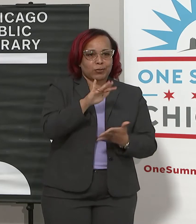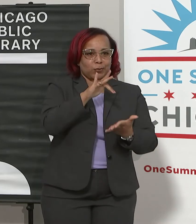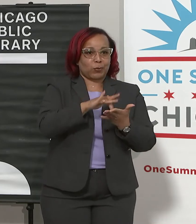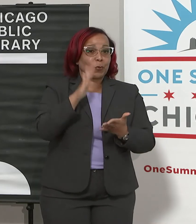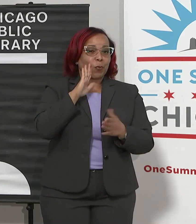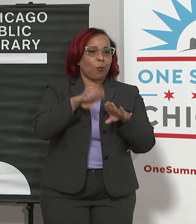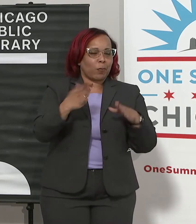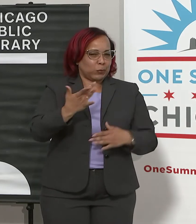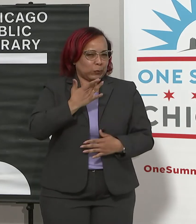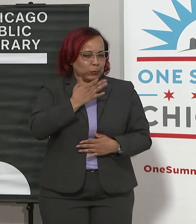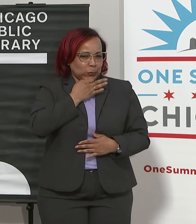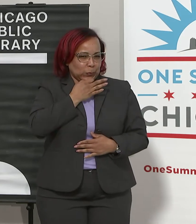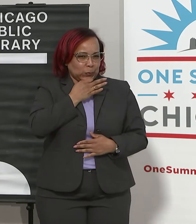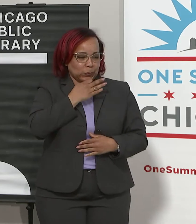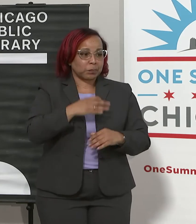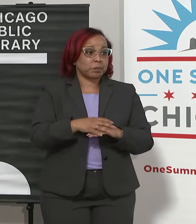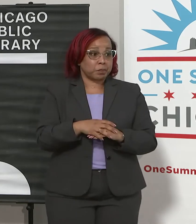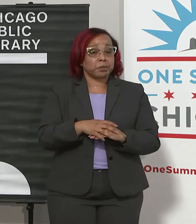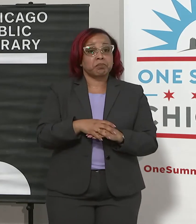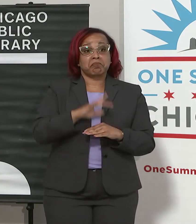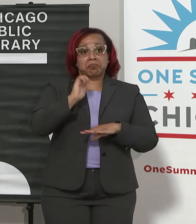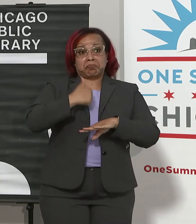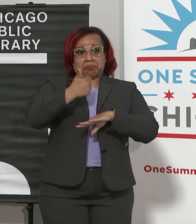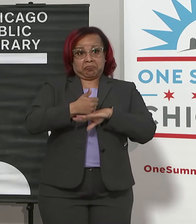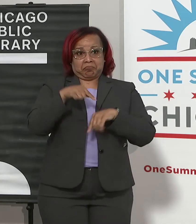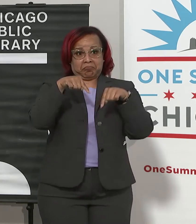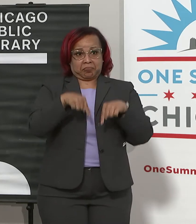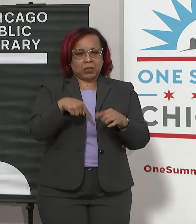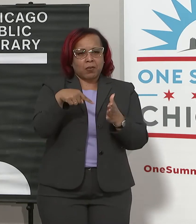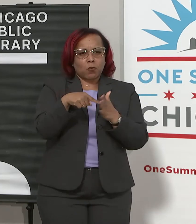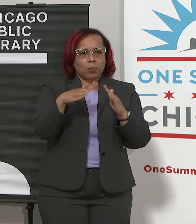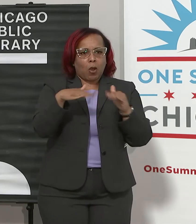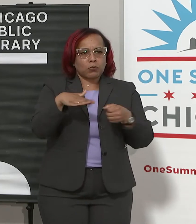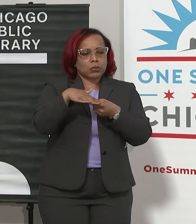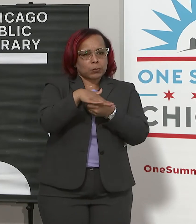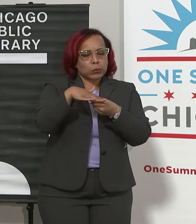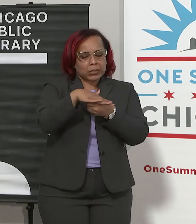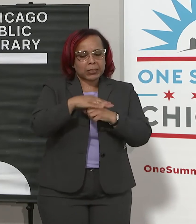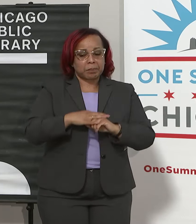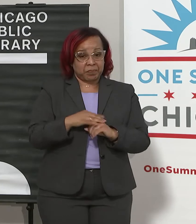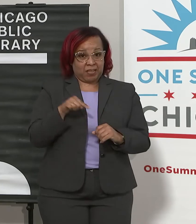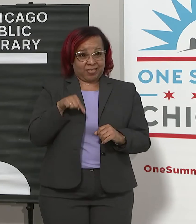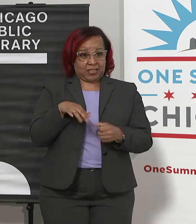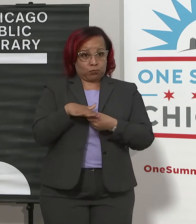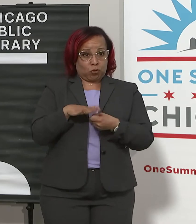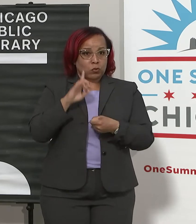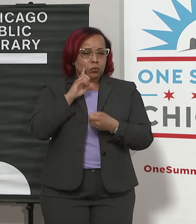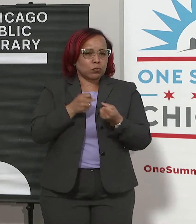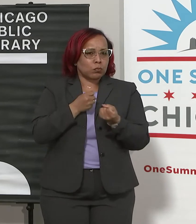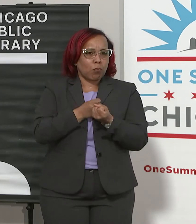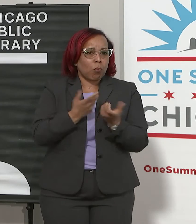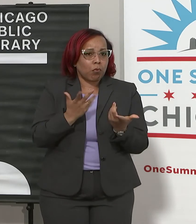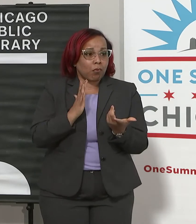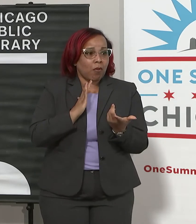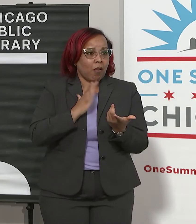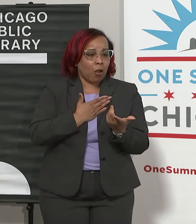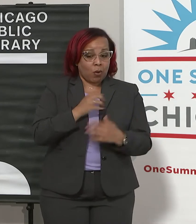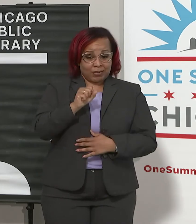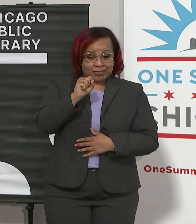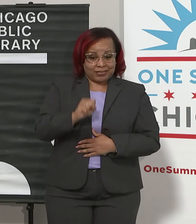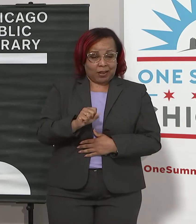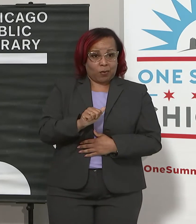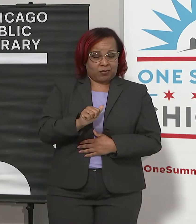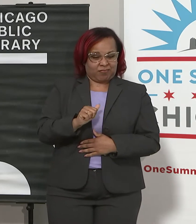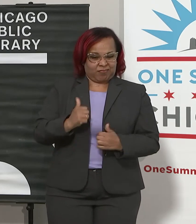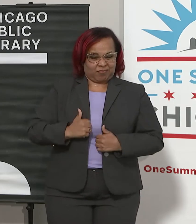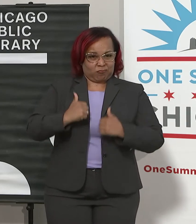set to open soon. By being located within an affordable housing community, this branch will support our far South Side